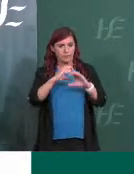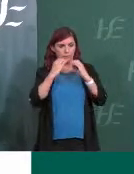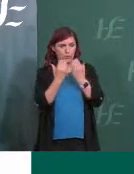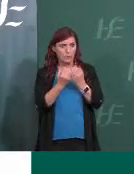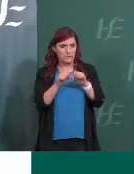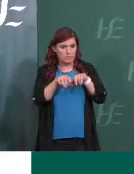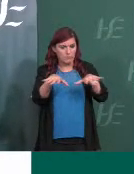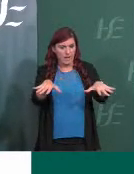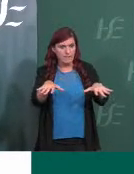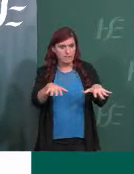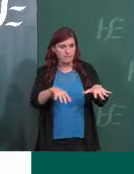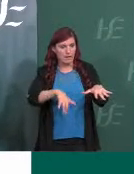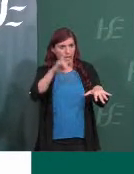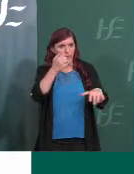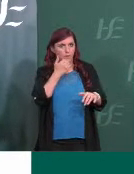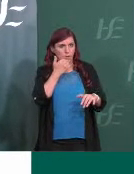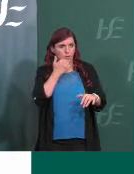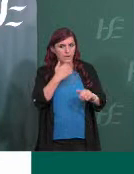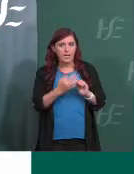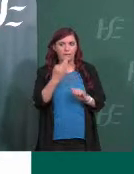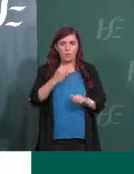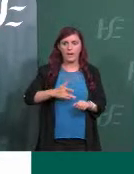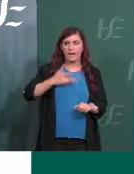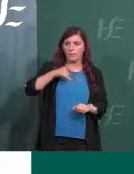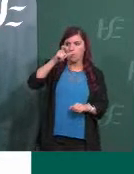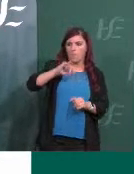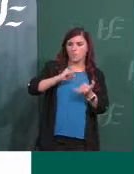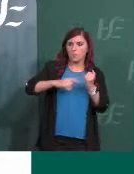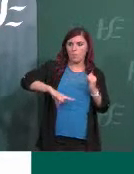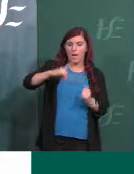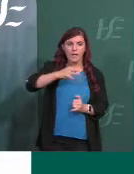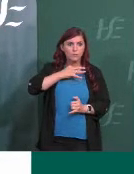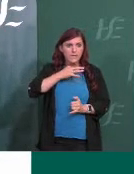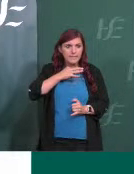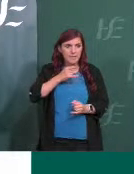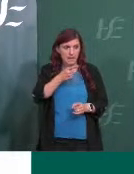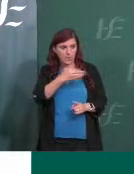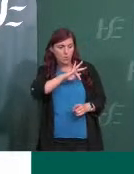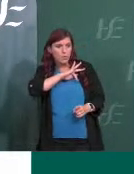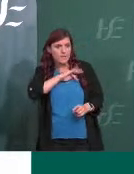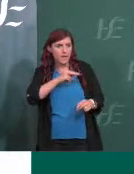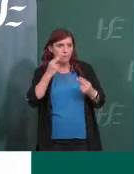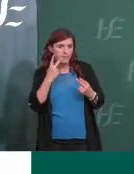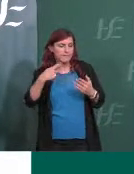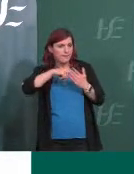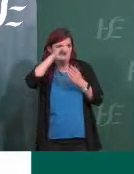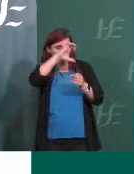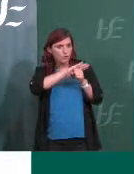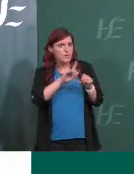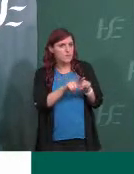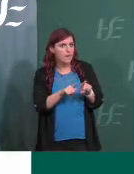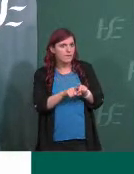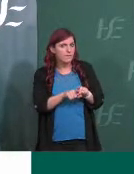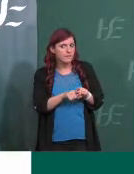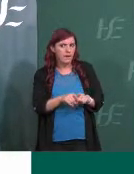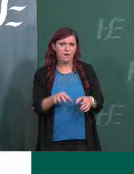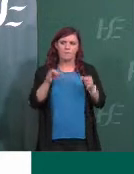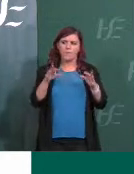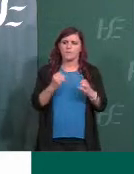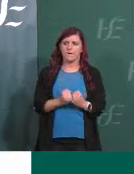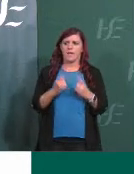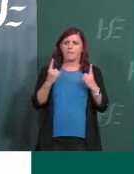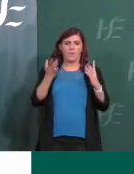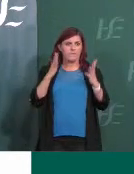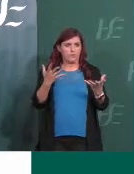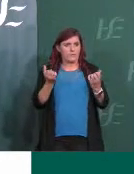moment. If you live with someone who's at very high risk, you need to take extra precautions as well. And of course, if everyone has their vaccine, it